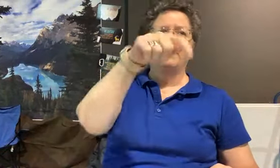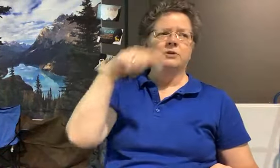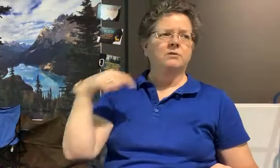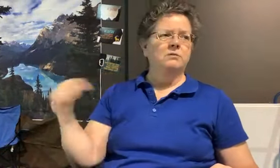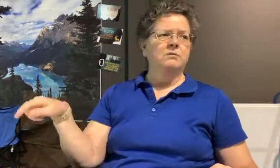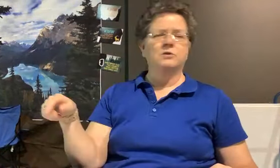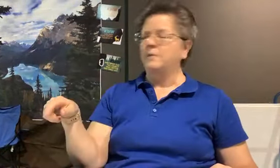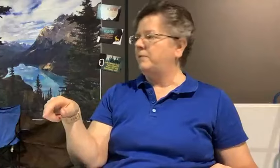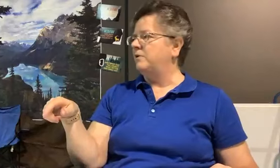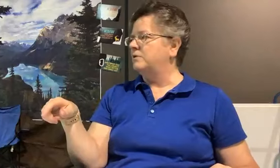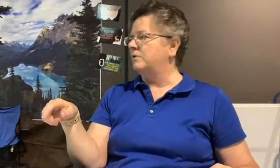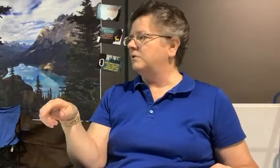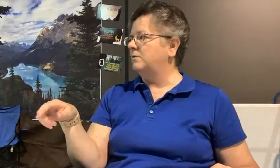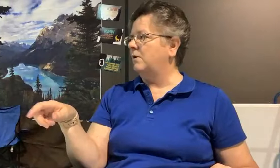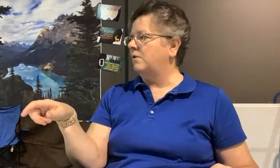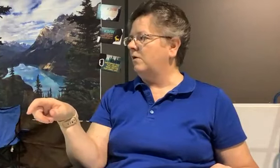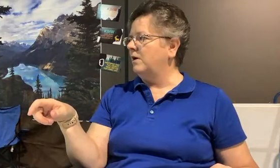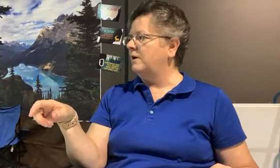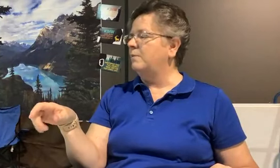you. Of course, my parents are long gone now, but